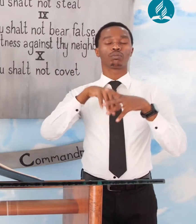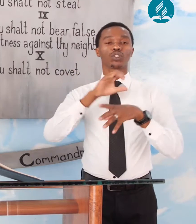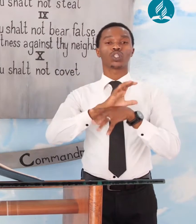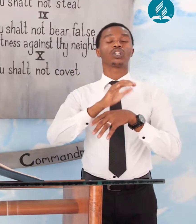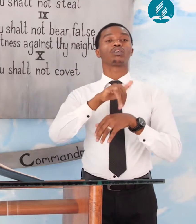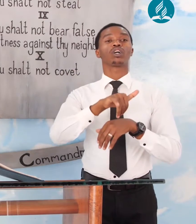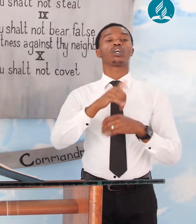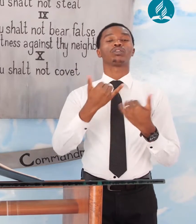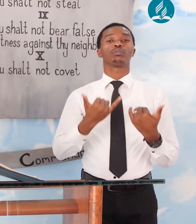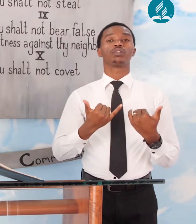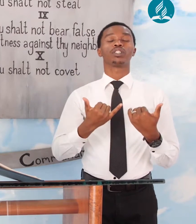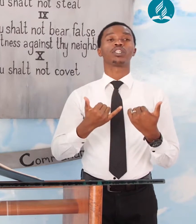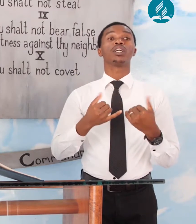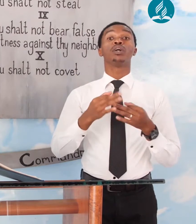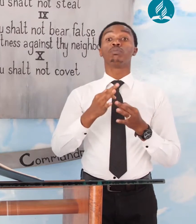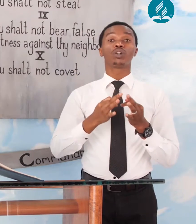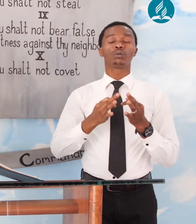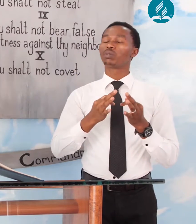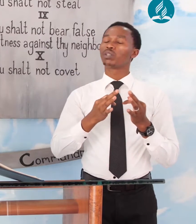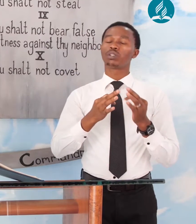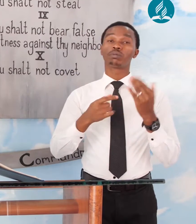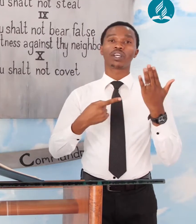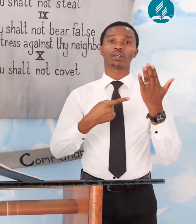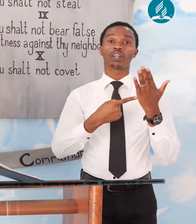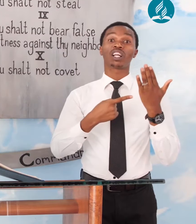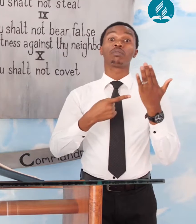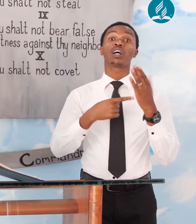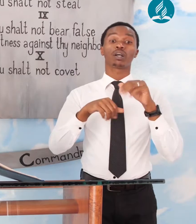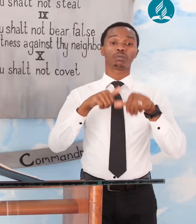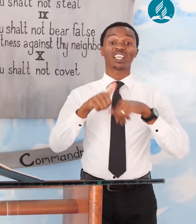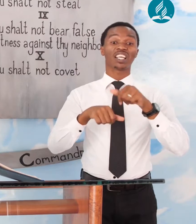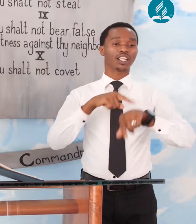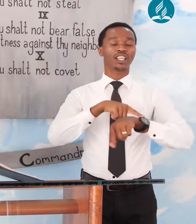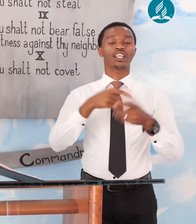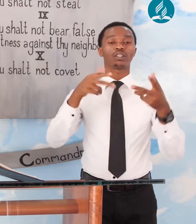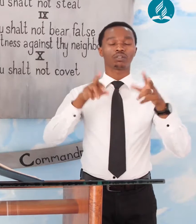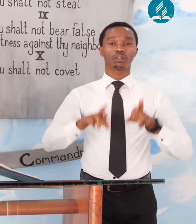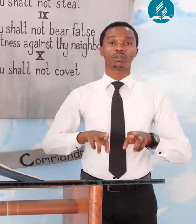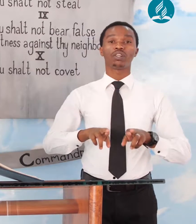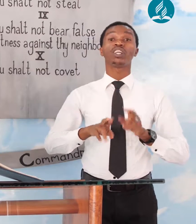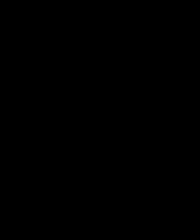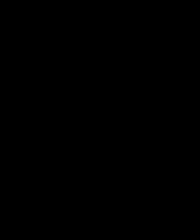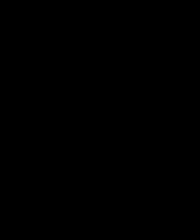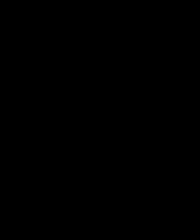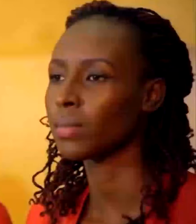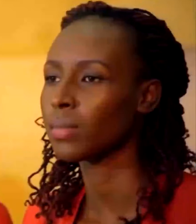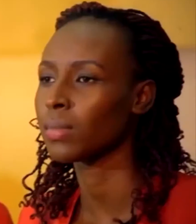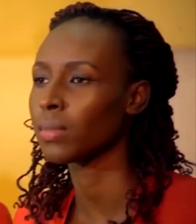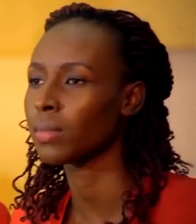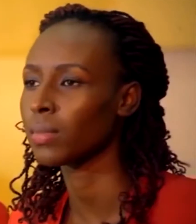munsi muri ubu buryo bijyanye n'iki gihe turimo Imana ihabwa icyubahiro.